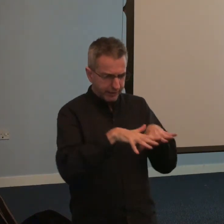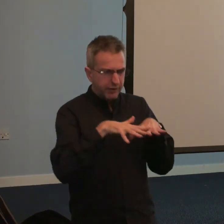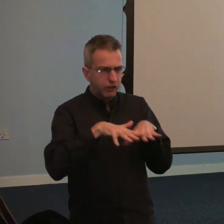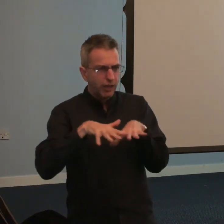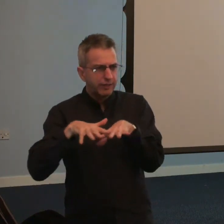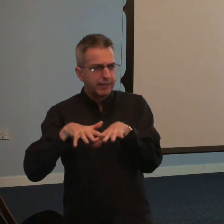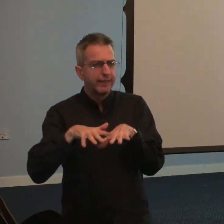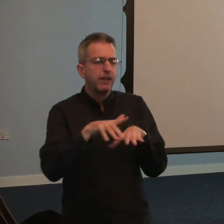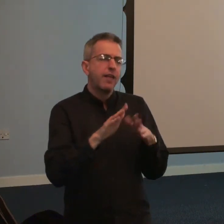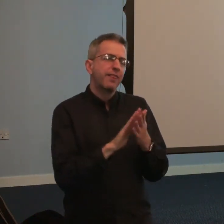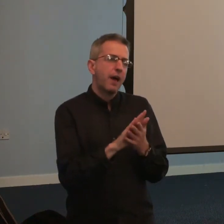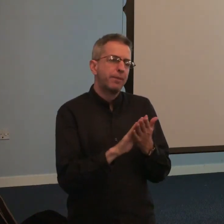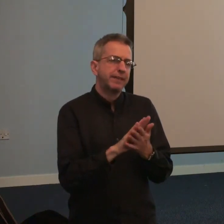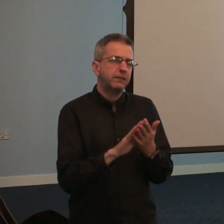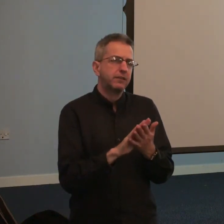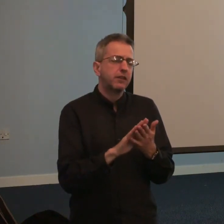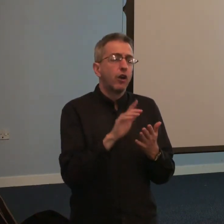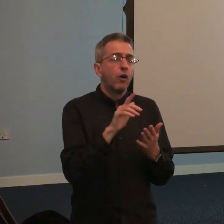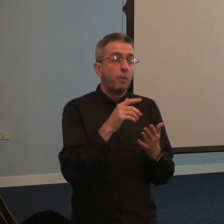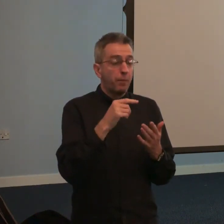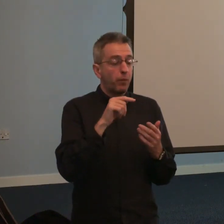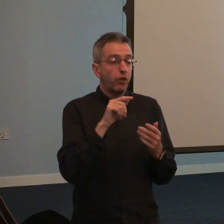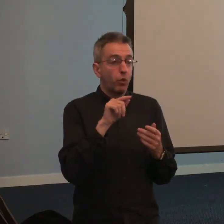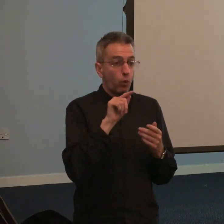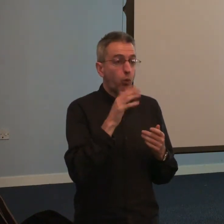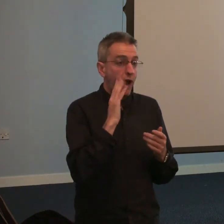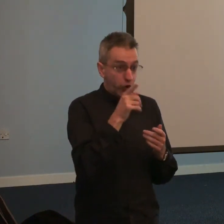I've seen different signs for that word, but really,